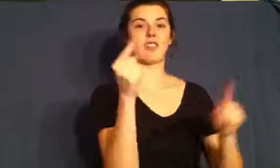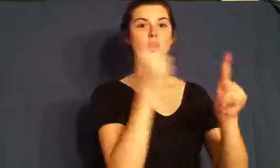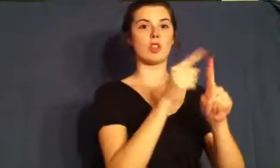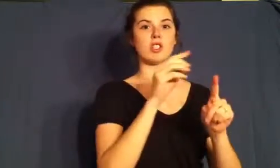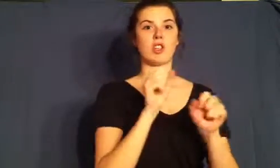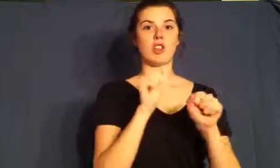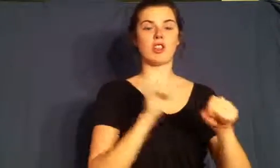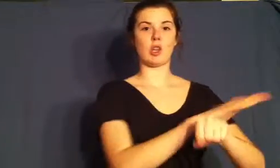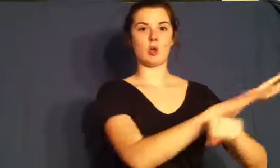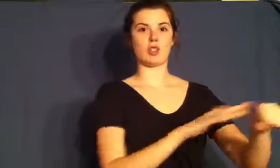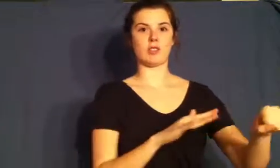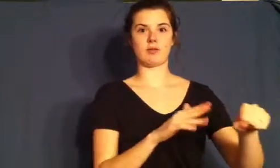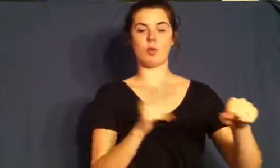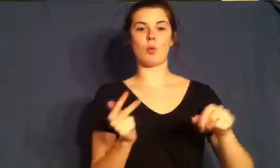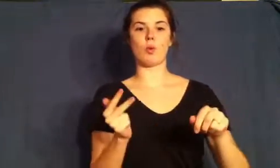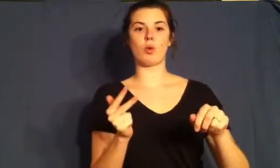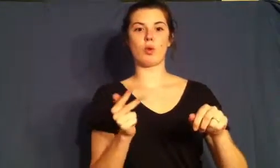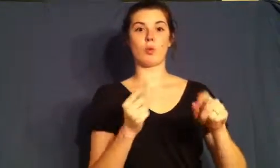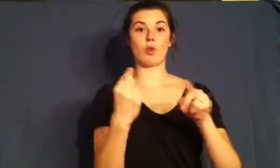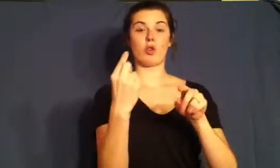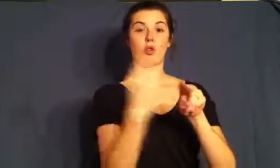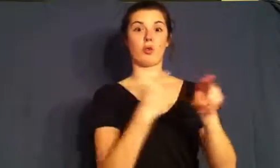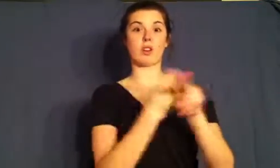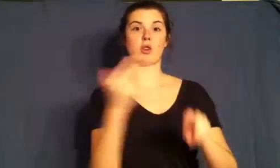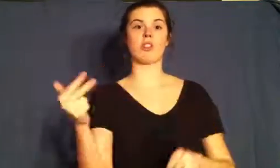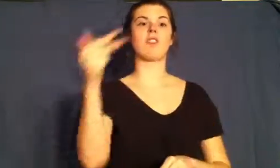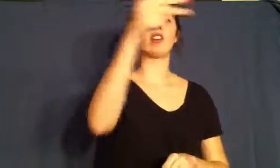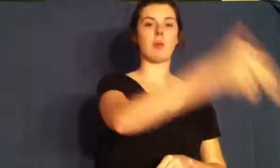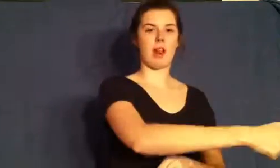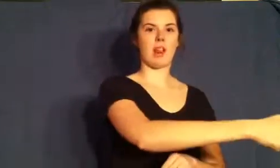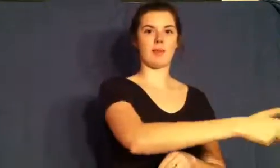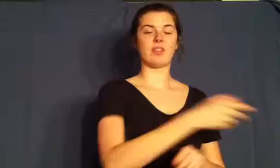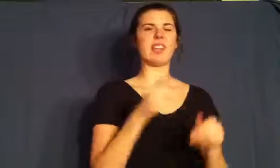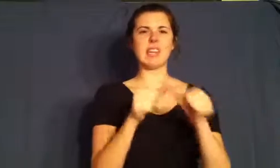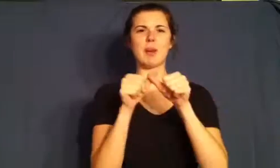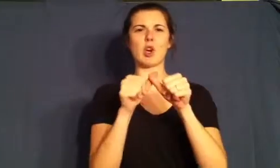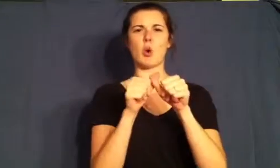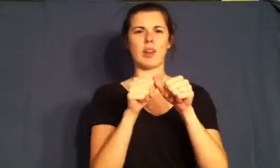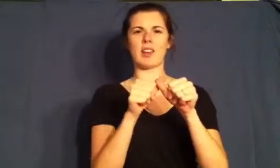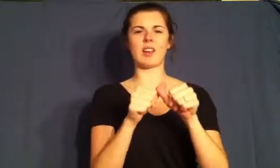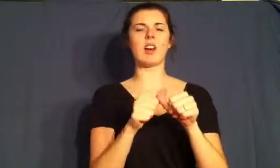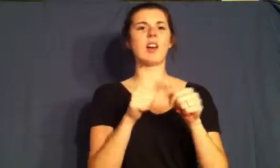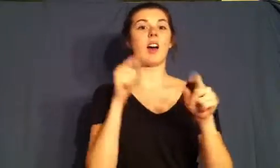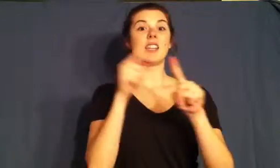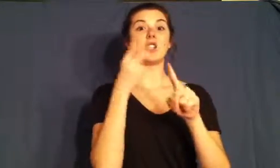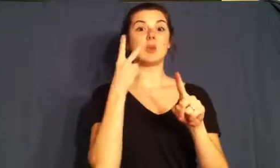freeway. And then keep on going on La Jolla Village Drive until you see the campus on your right.